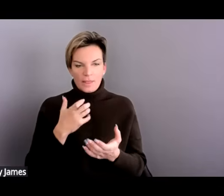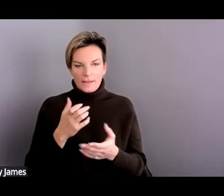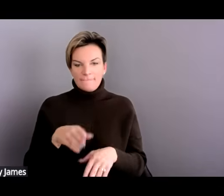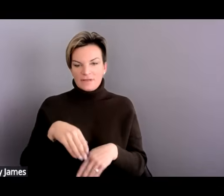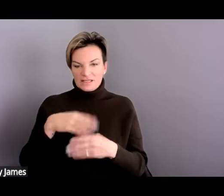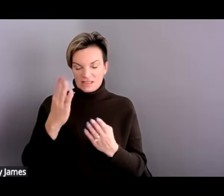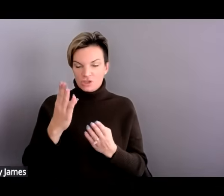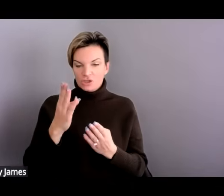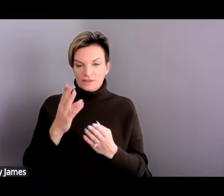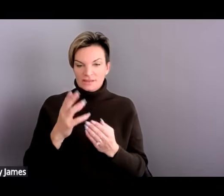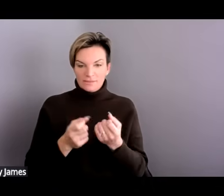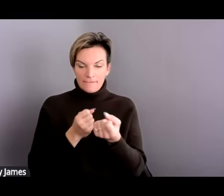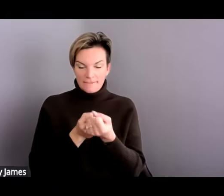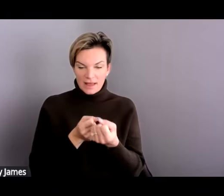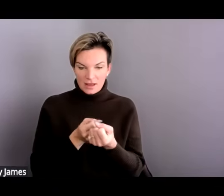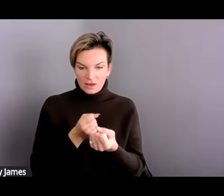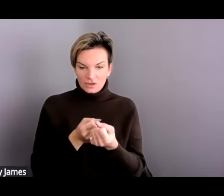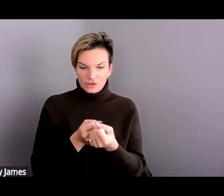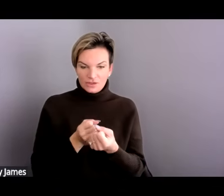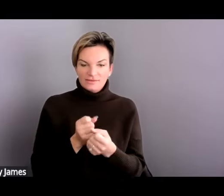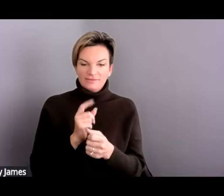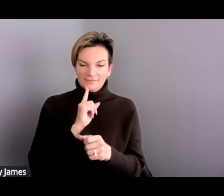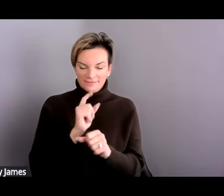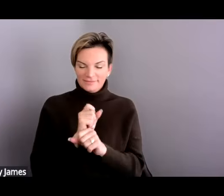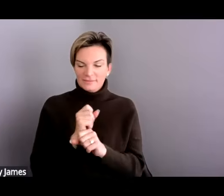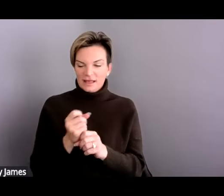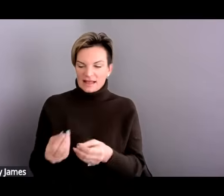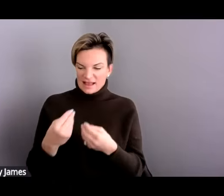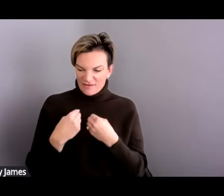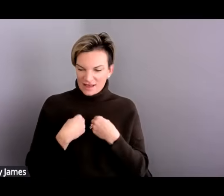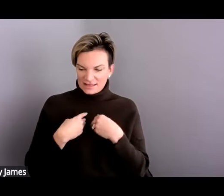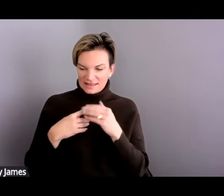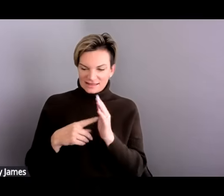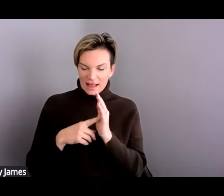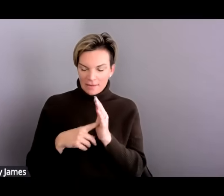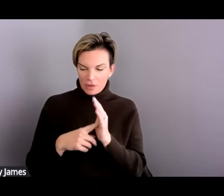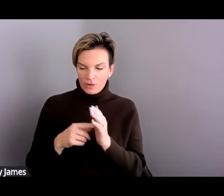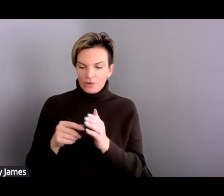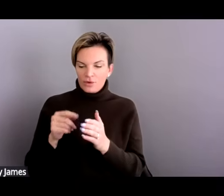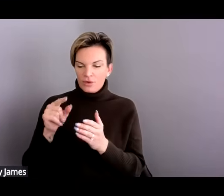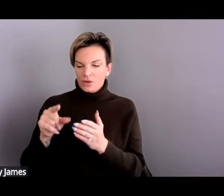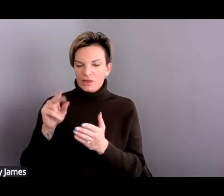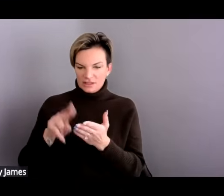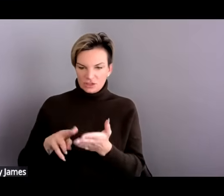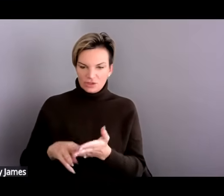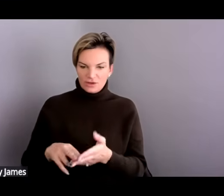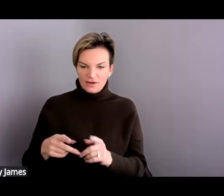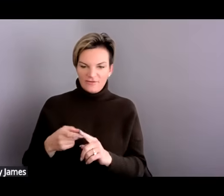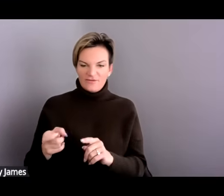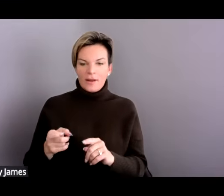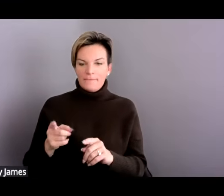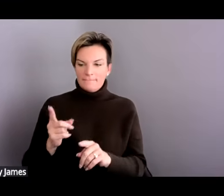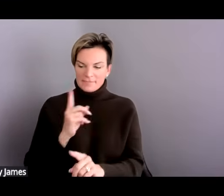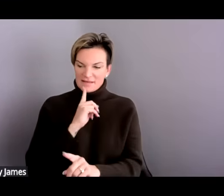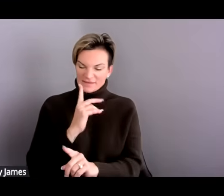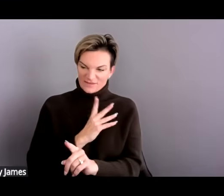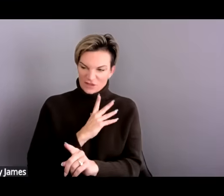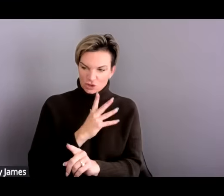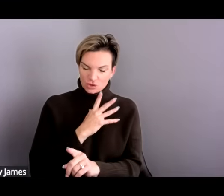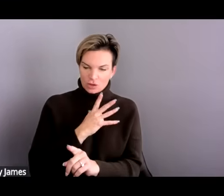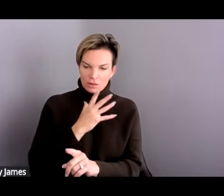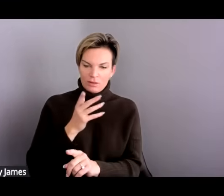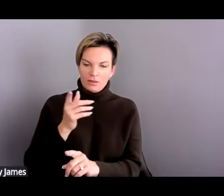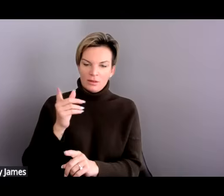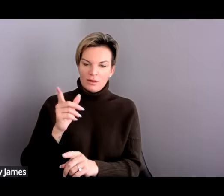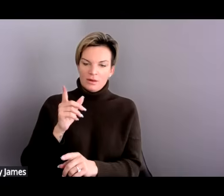sponsor to provide us with exemplar signatures that come from official sources. And that's what we would base the review on, just like we base it